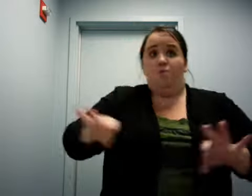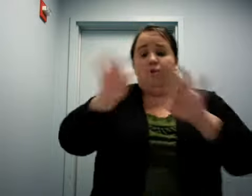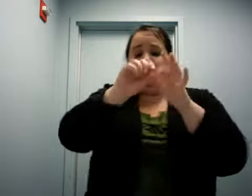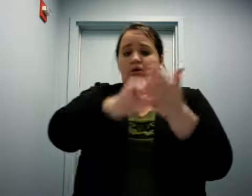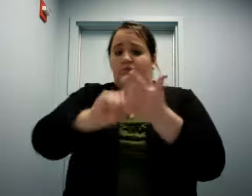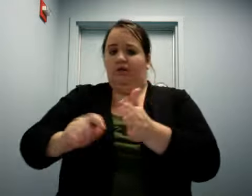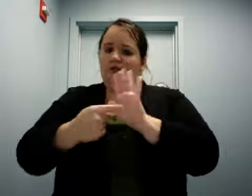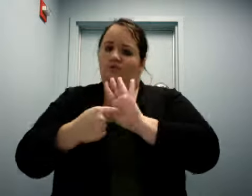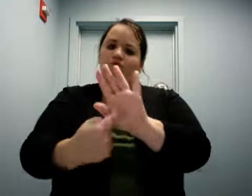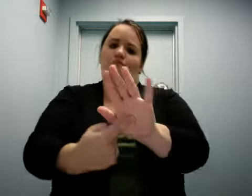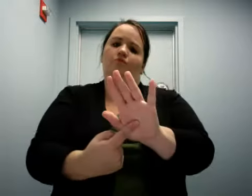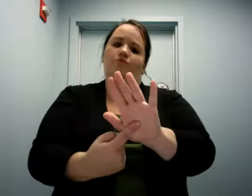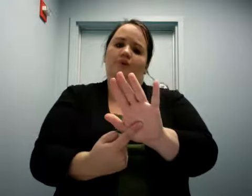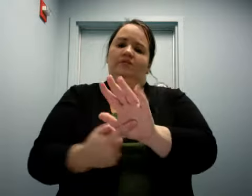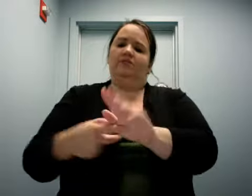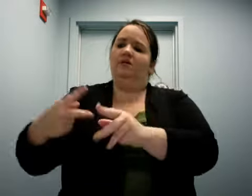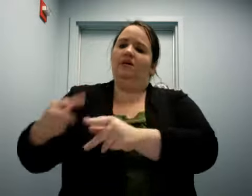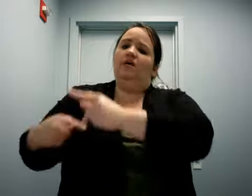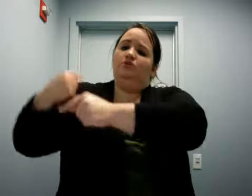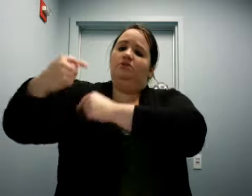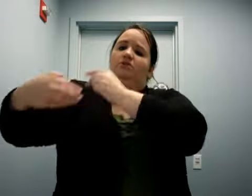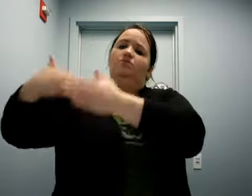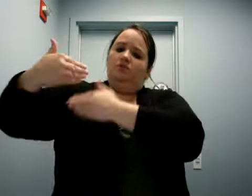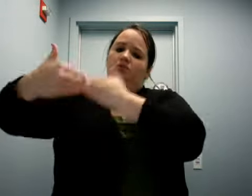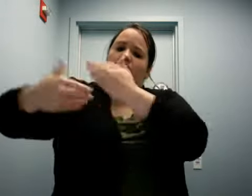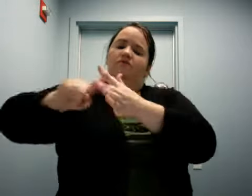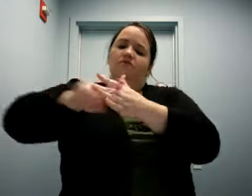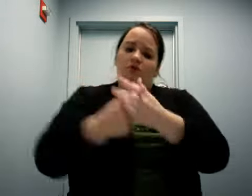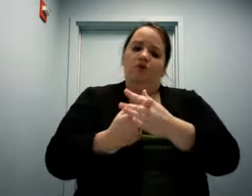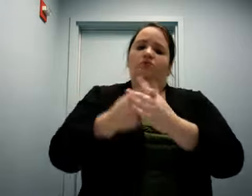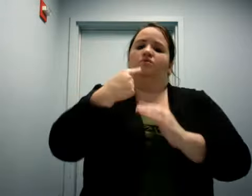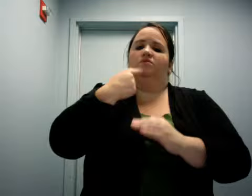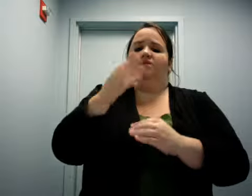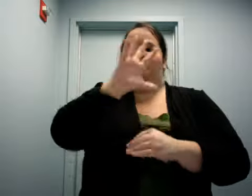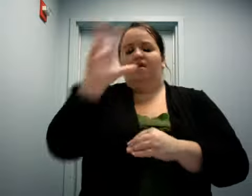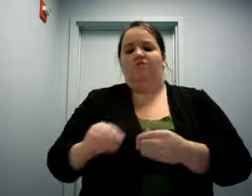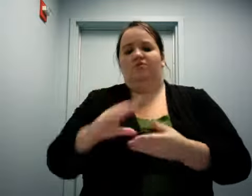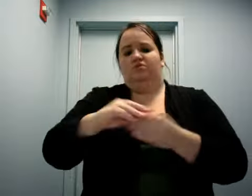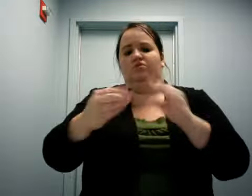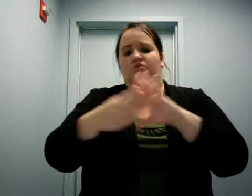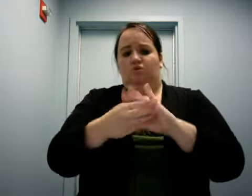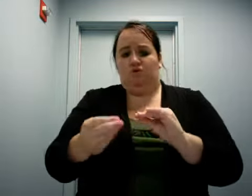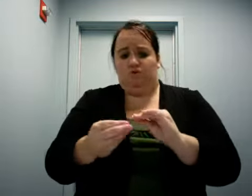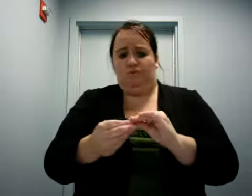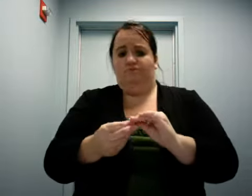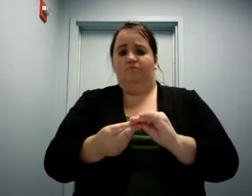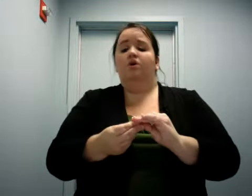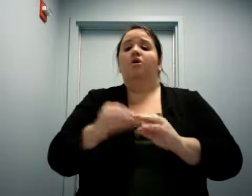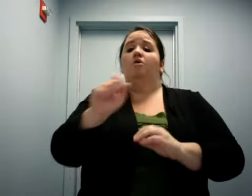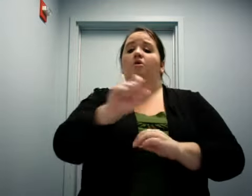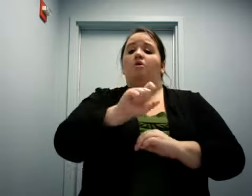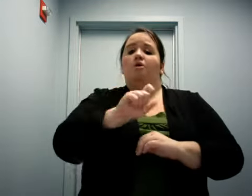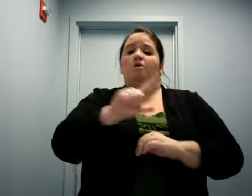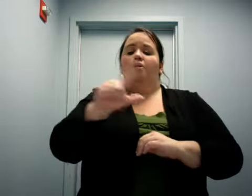tradition of telling African stories in the West, a tradition of sub-Saharan Africa as a place of negatives, of difference, of